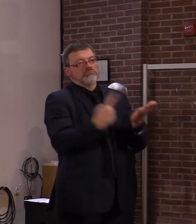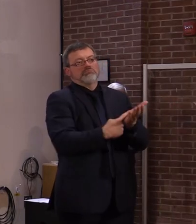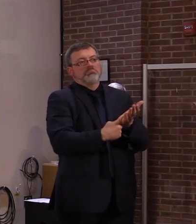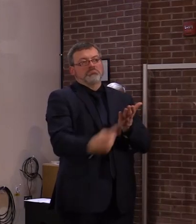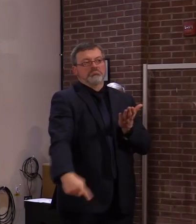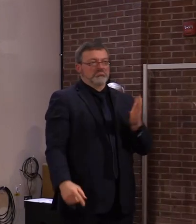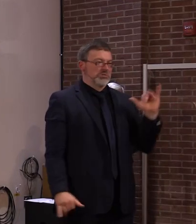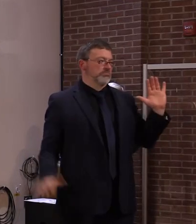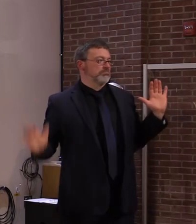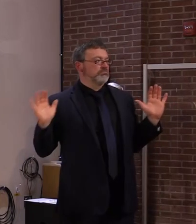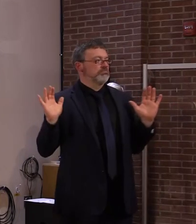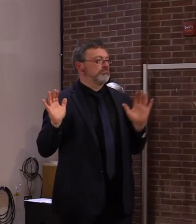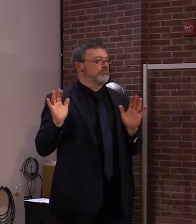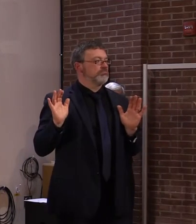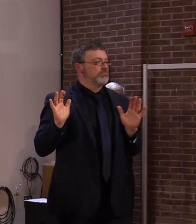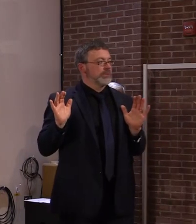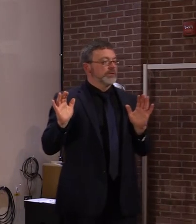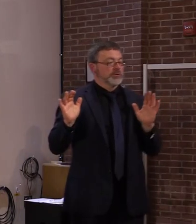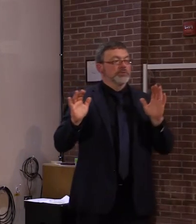Joseph Gresser, Barton Chronicle.